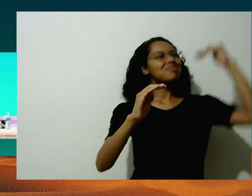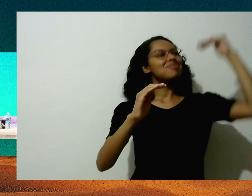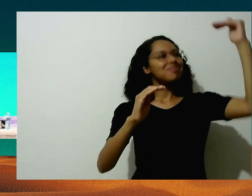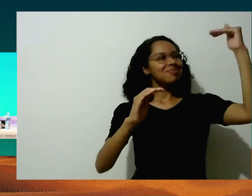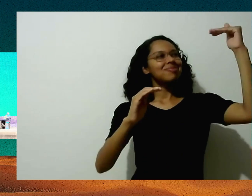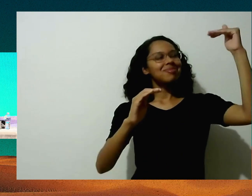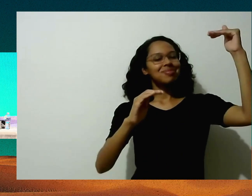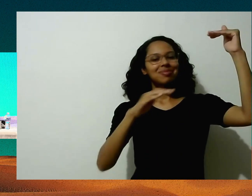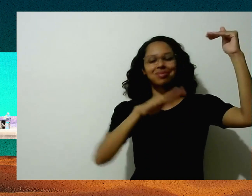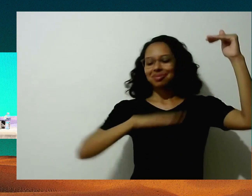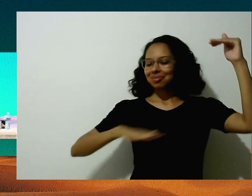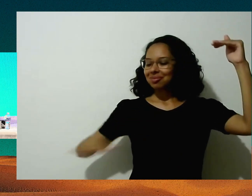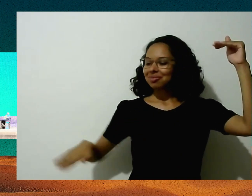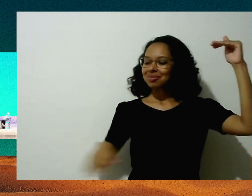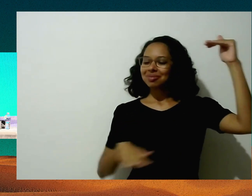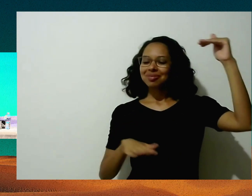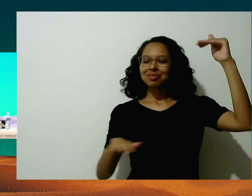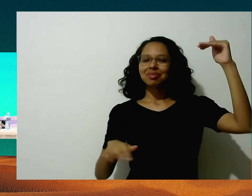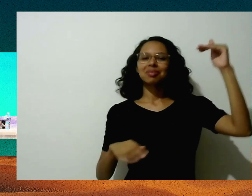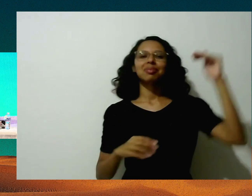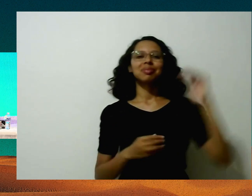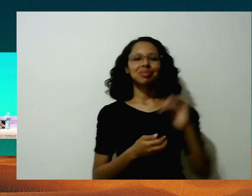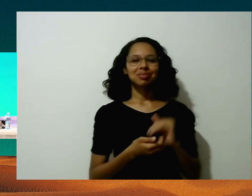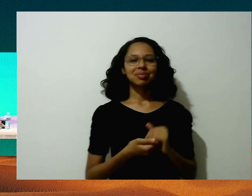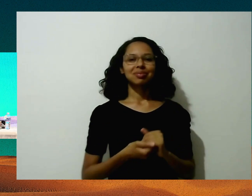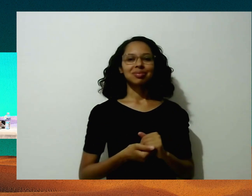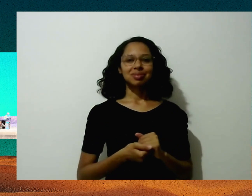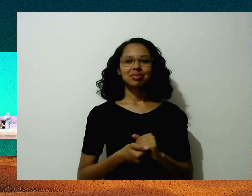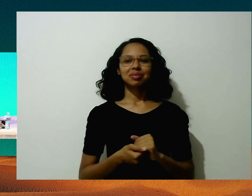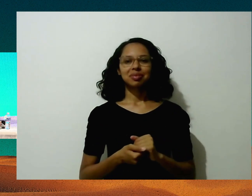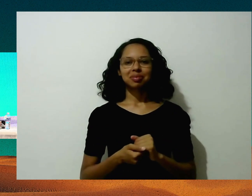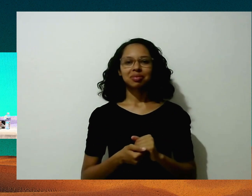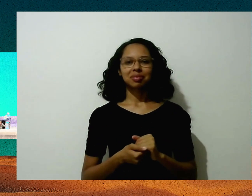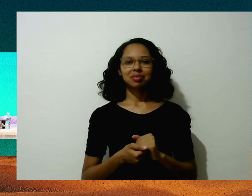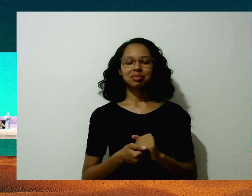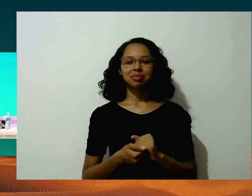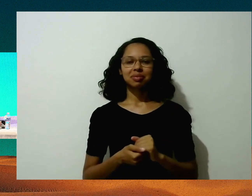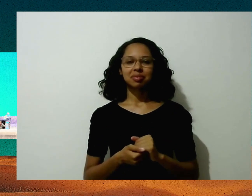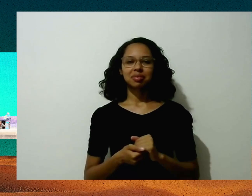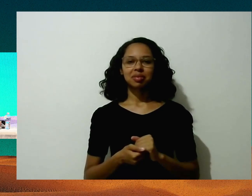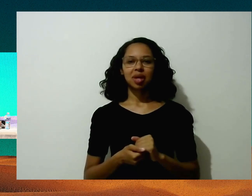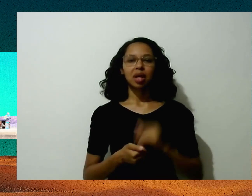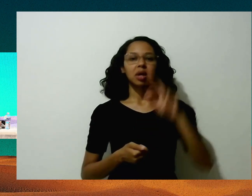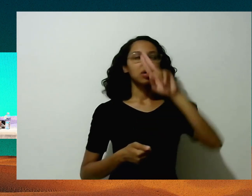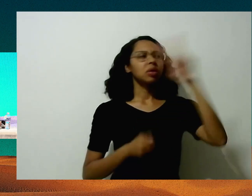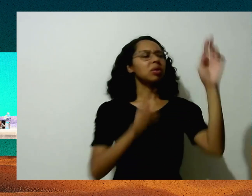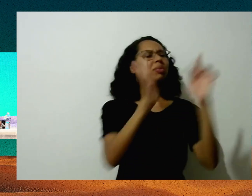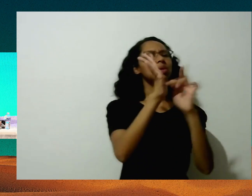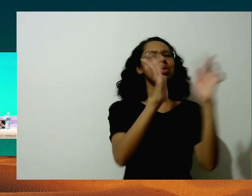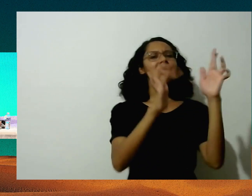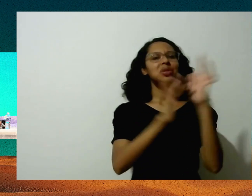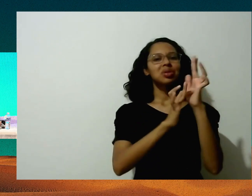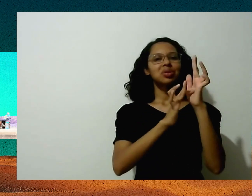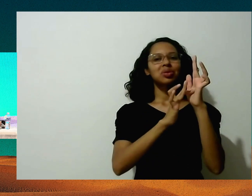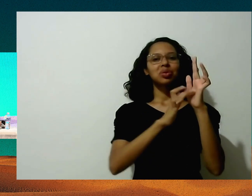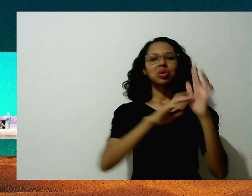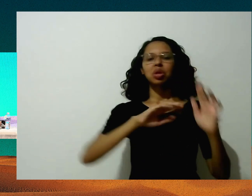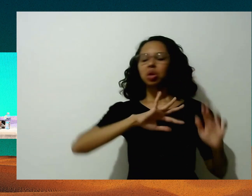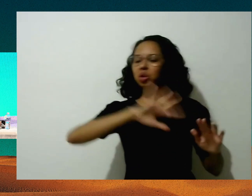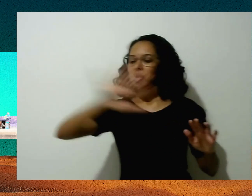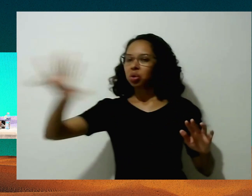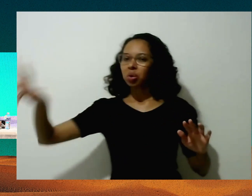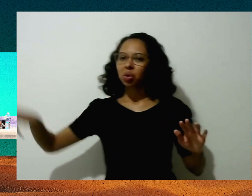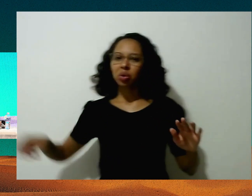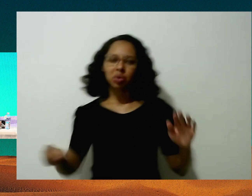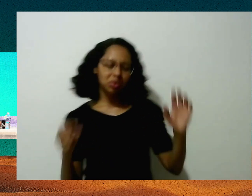given him the name which is above every name. Para que ao nome de Jesus se dobre todo joelho nos